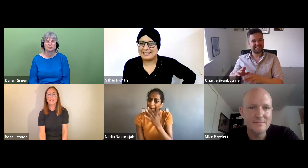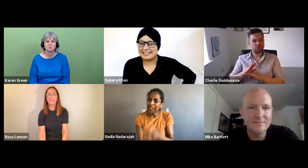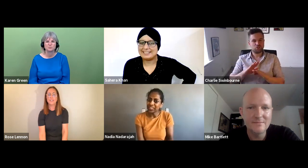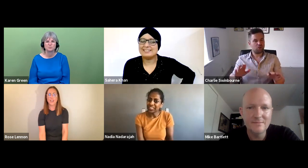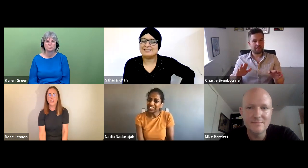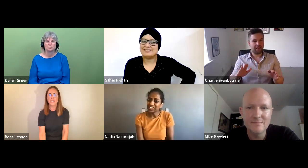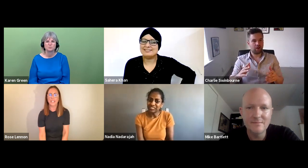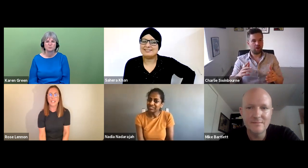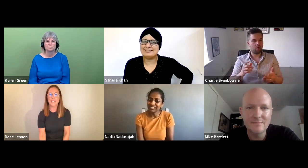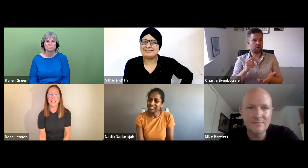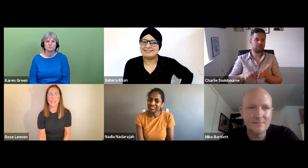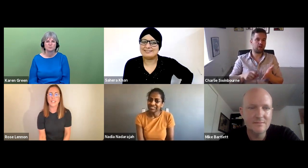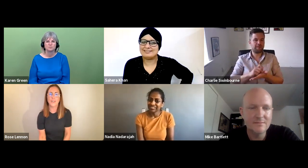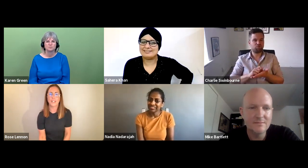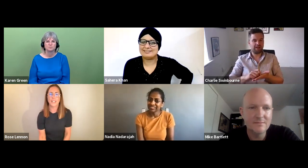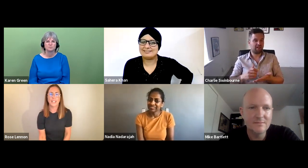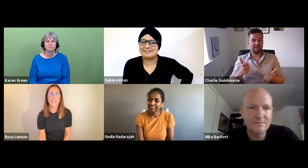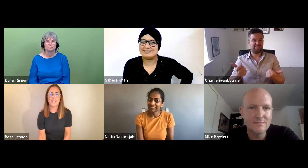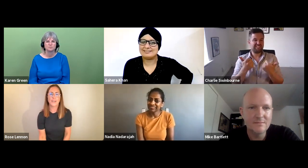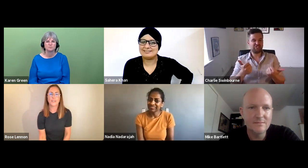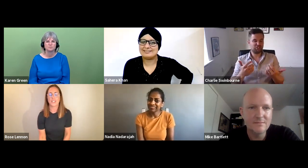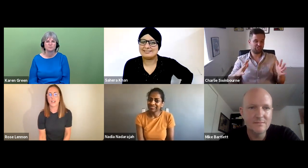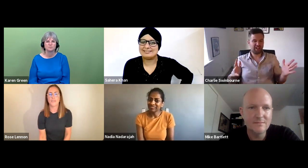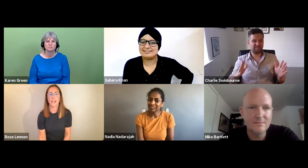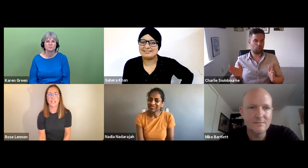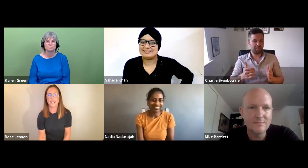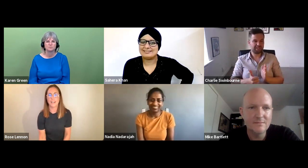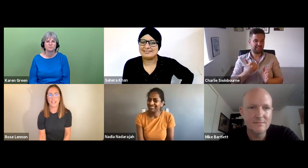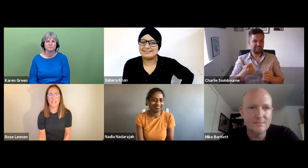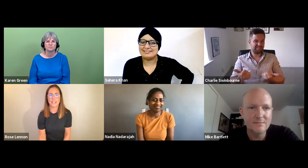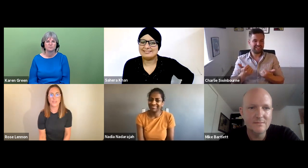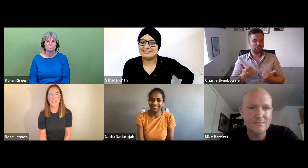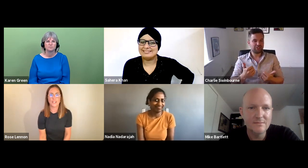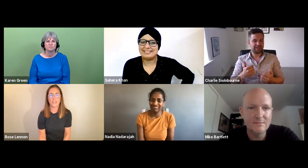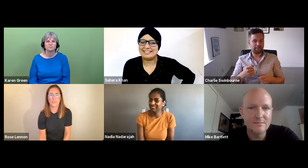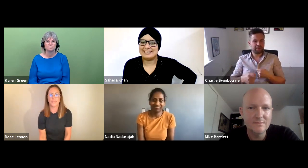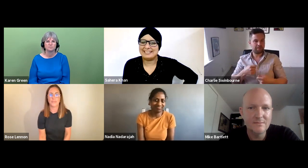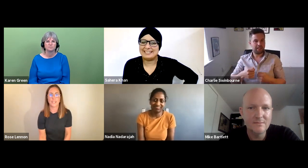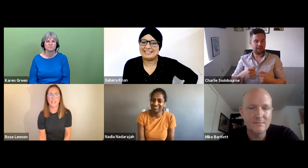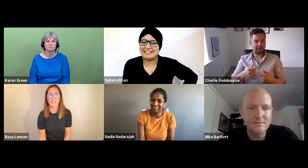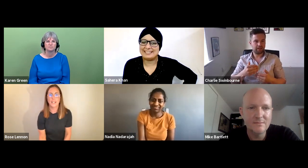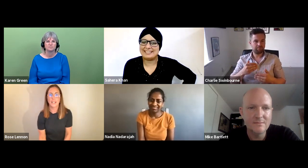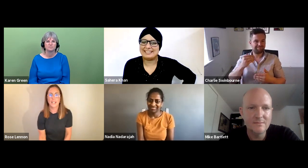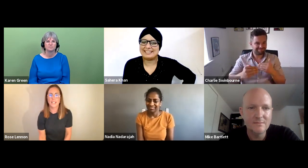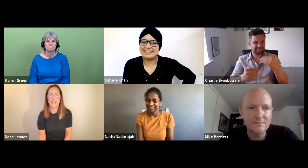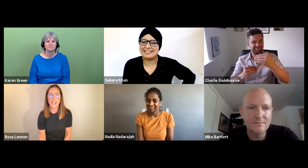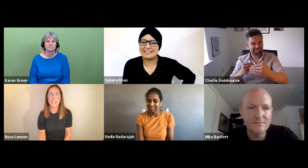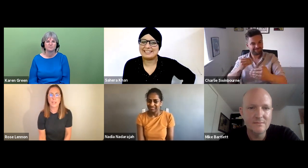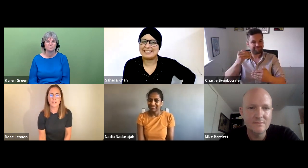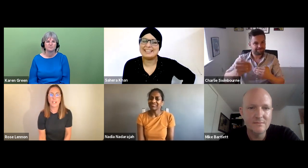a journey, isn't it? It's not you just start writing, there it is, it's all finished, I'm done. It has been a